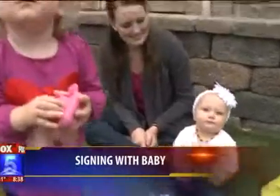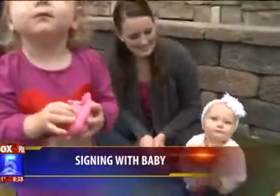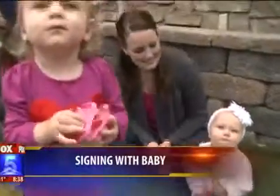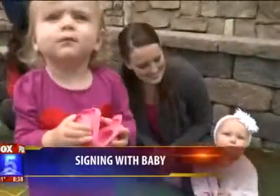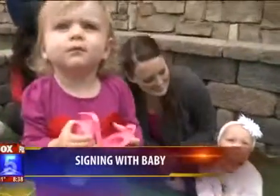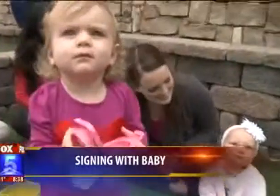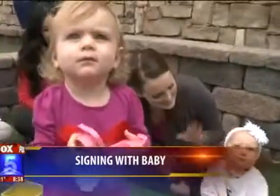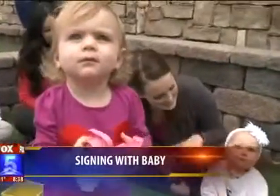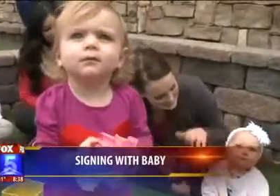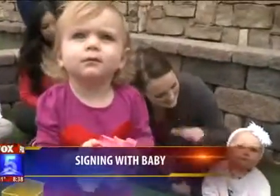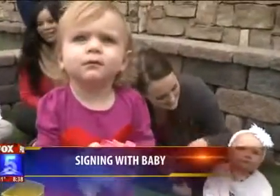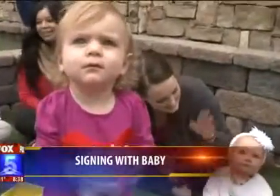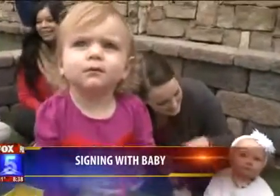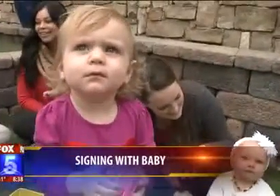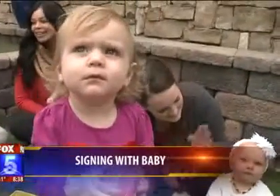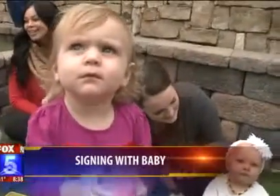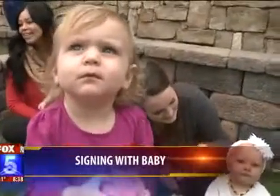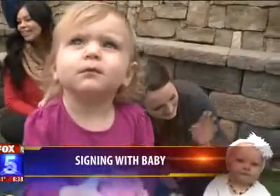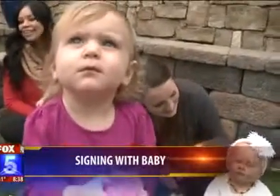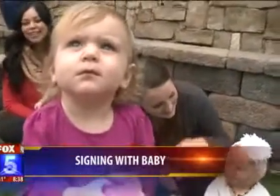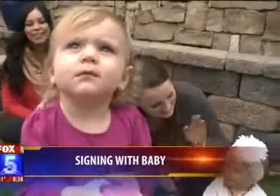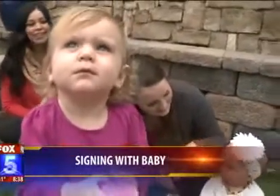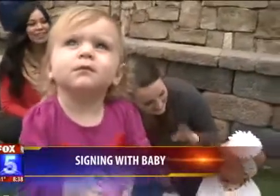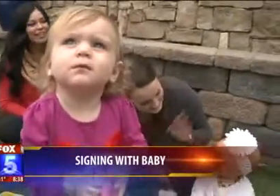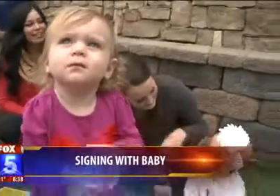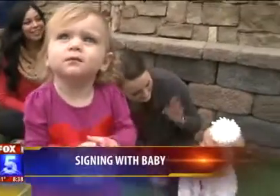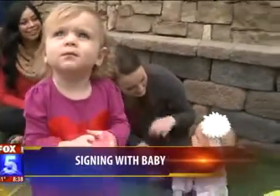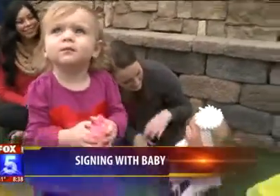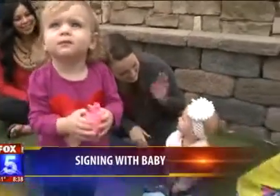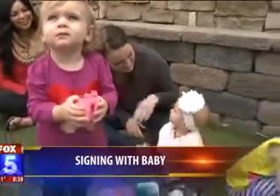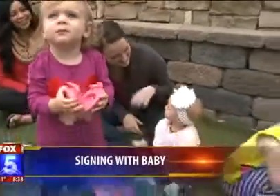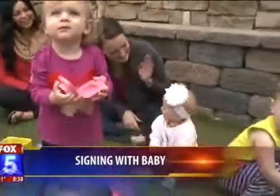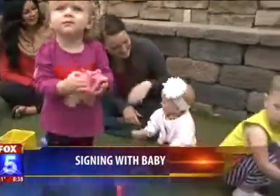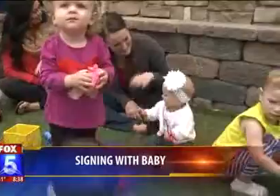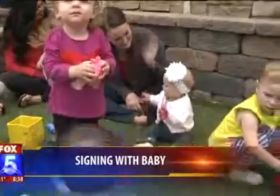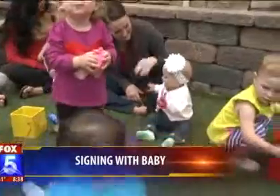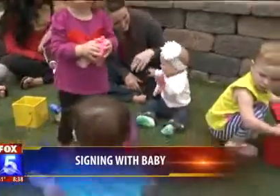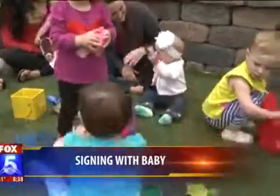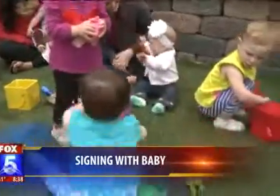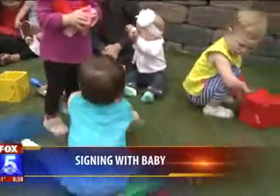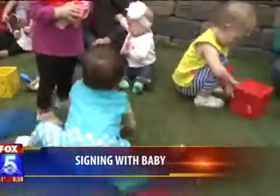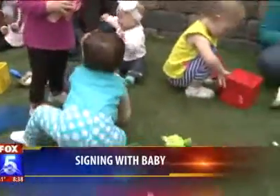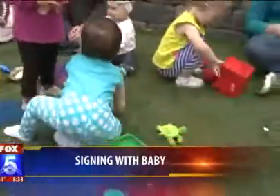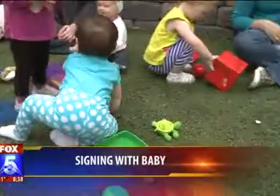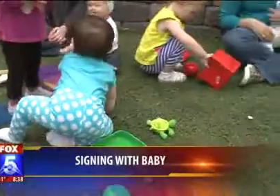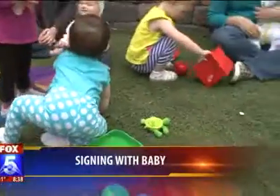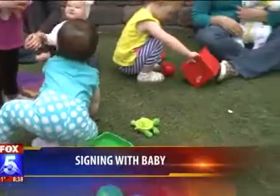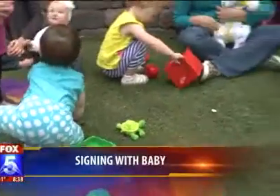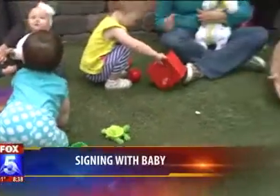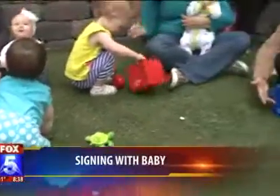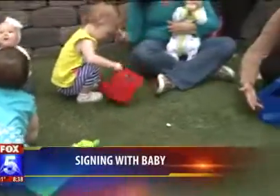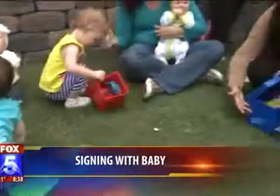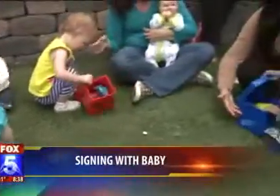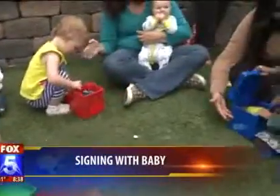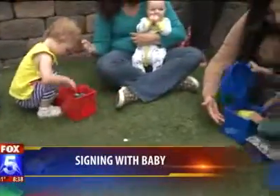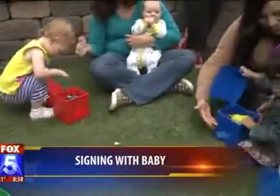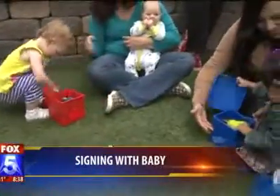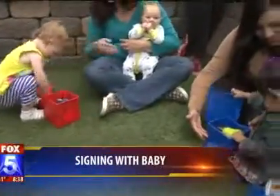imagine that for these little ones, look at this face, oh my goodness, when they can't tell you something that they want, it can be frustrating for them. Yes,